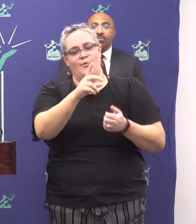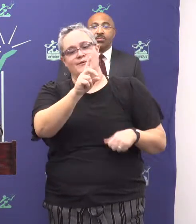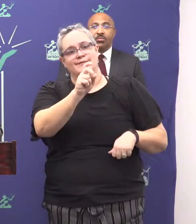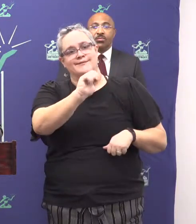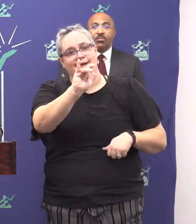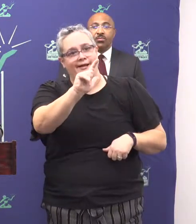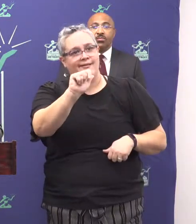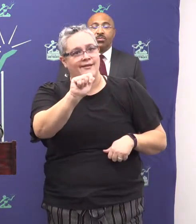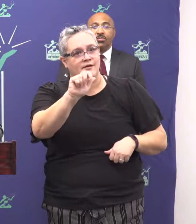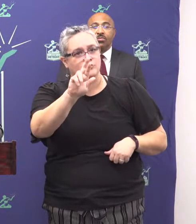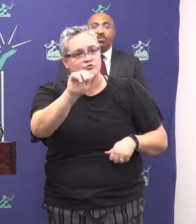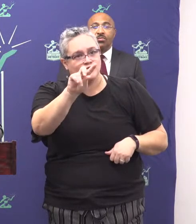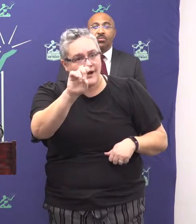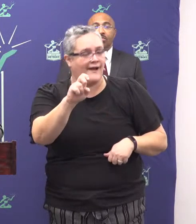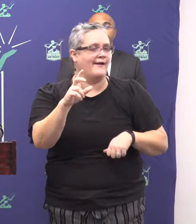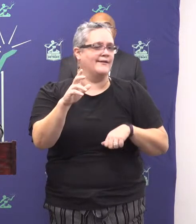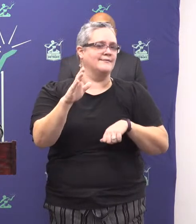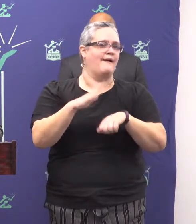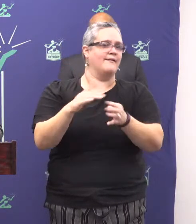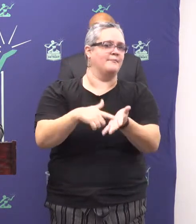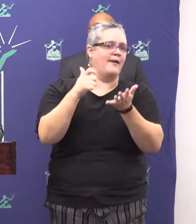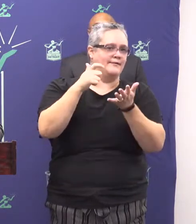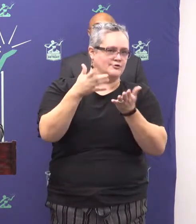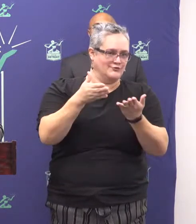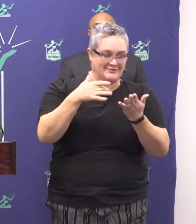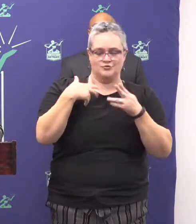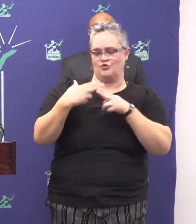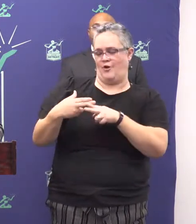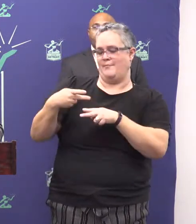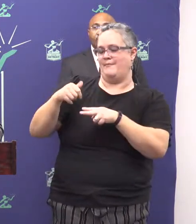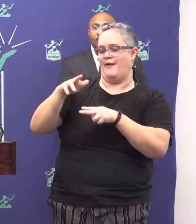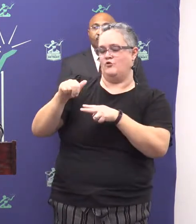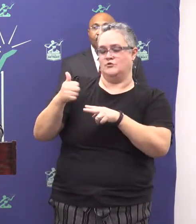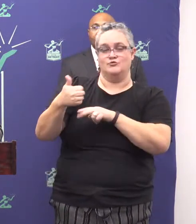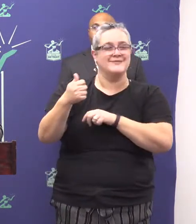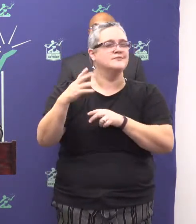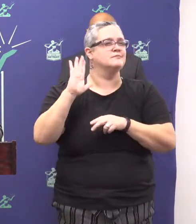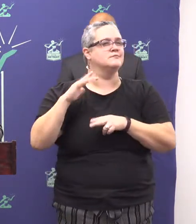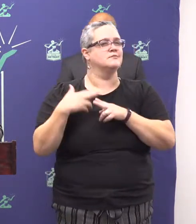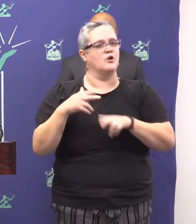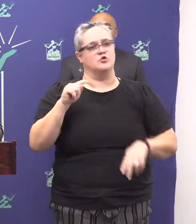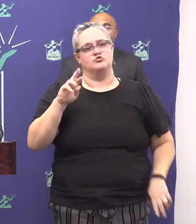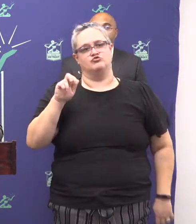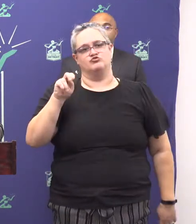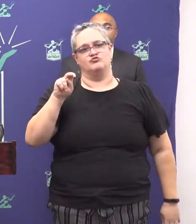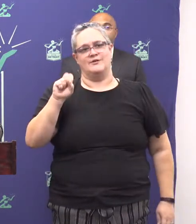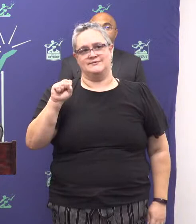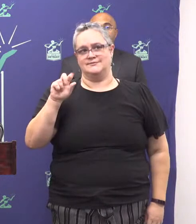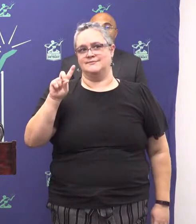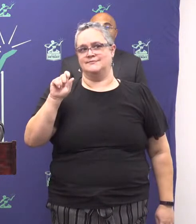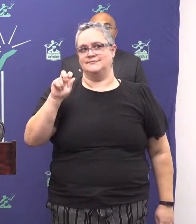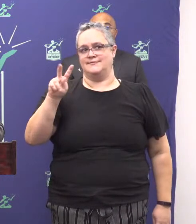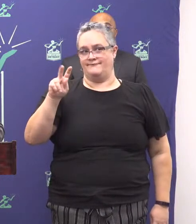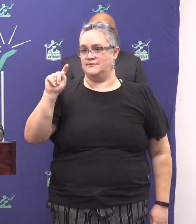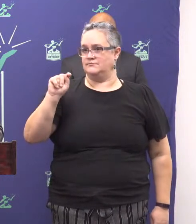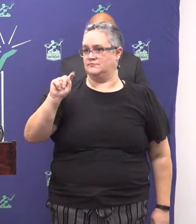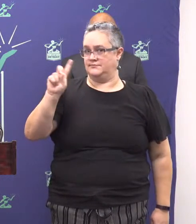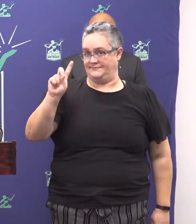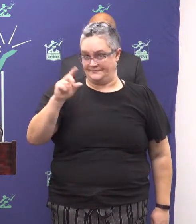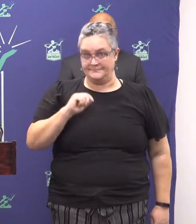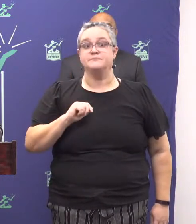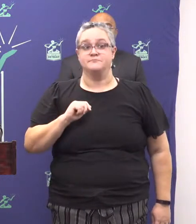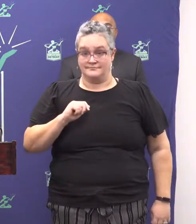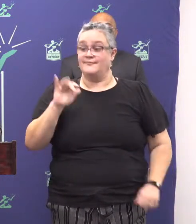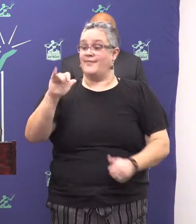dial-a-ride on-demand service, what we call paratransit, to a company called Transdev. And that